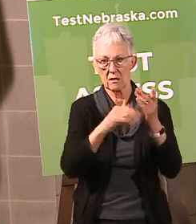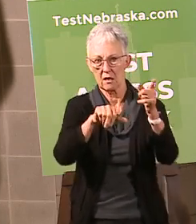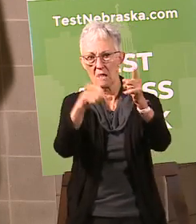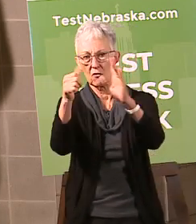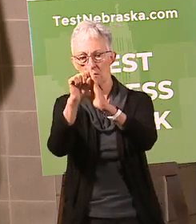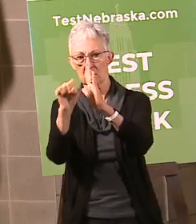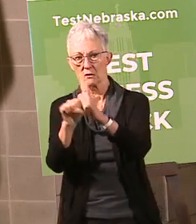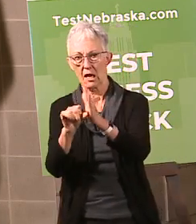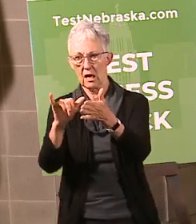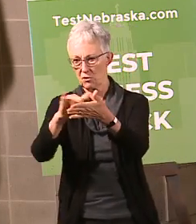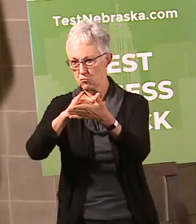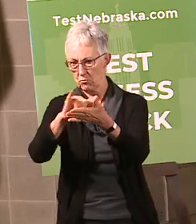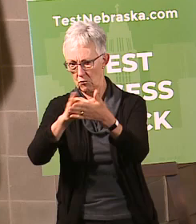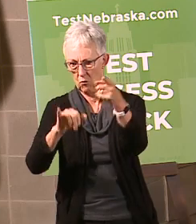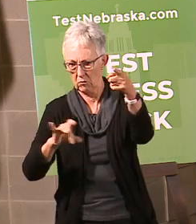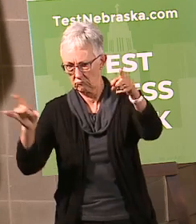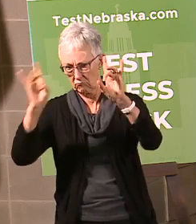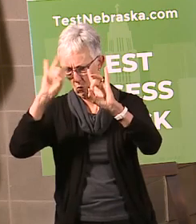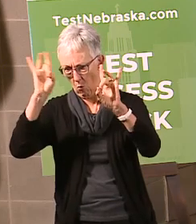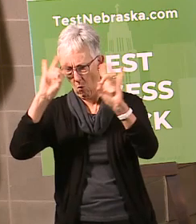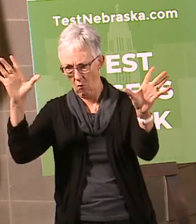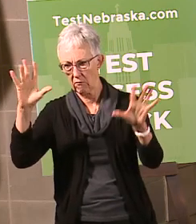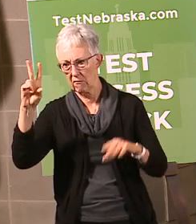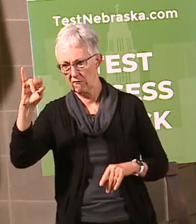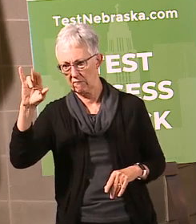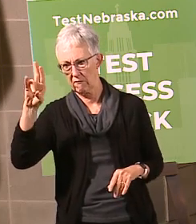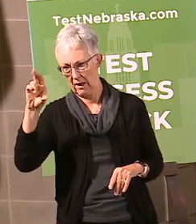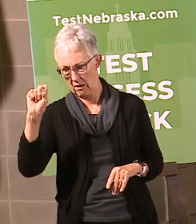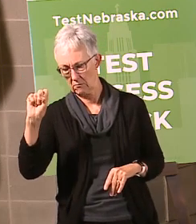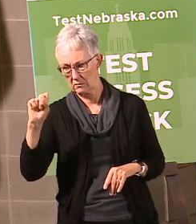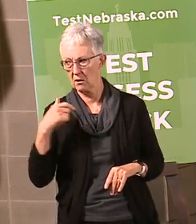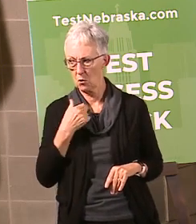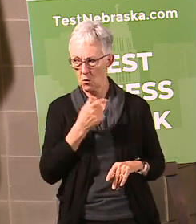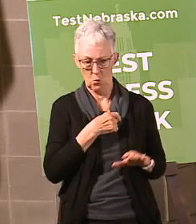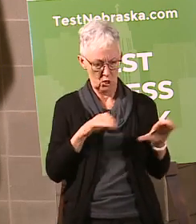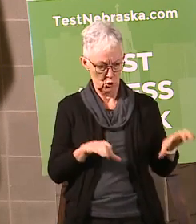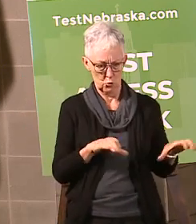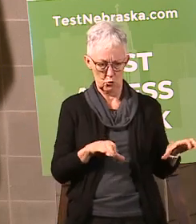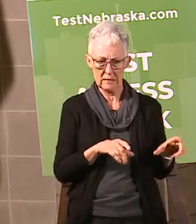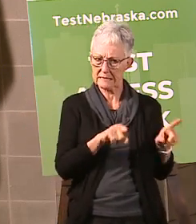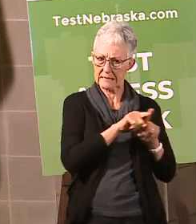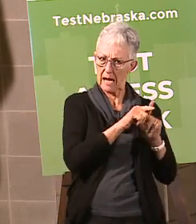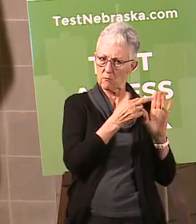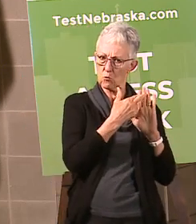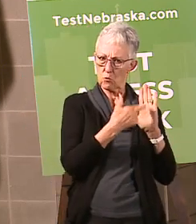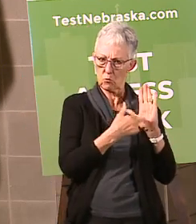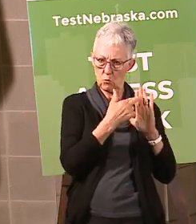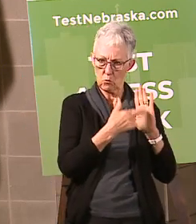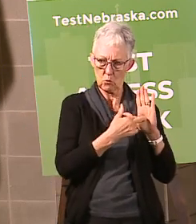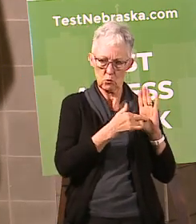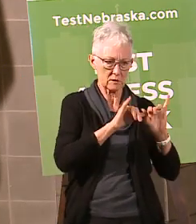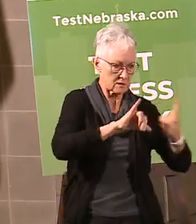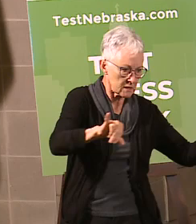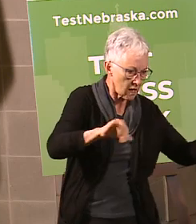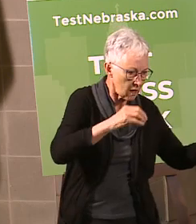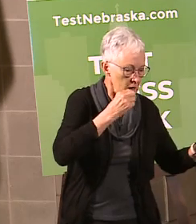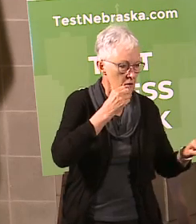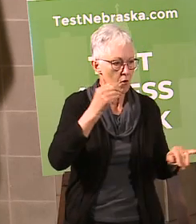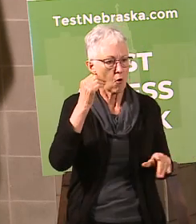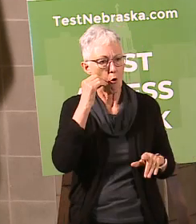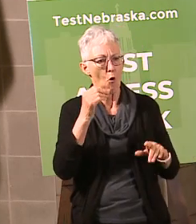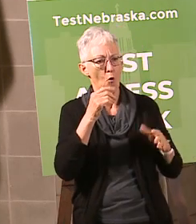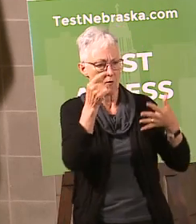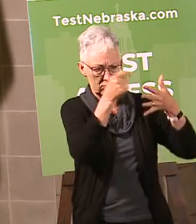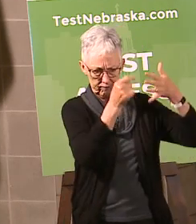more virus in them than we did. At the same time, we were taking about the same steps. And we've been able to flatten that curve down. It's not overwhelmed our